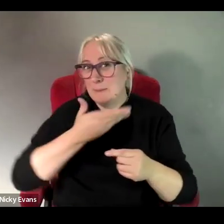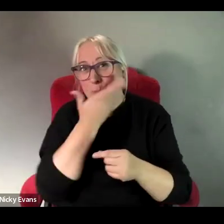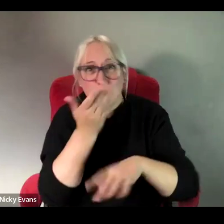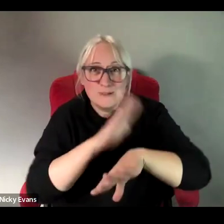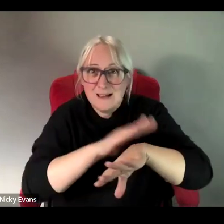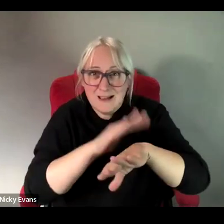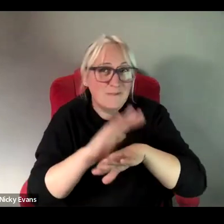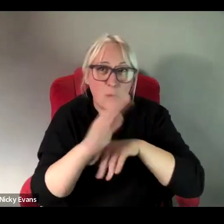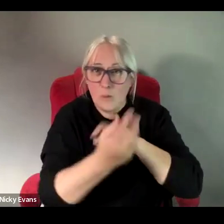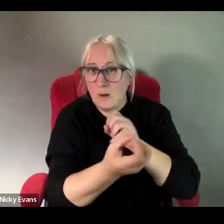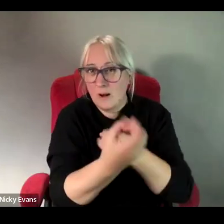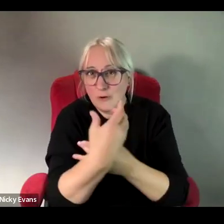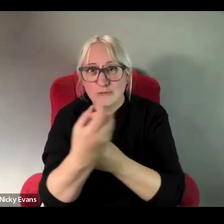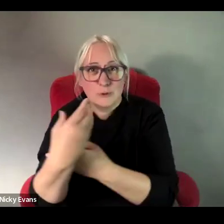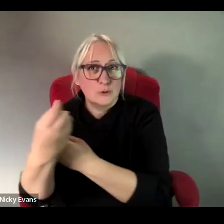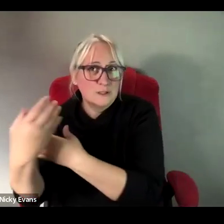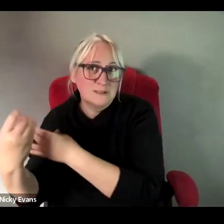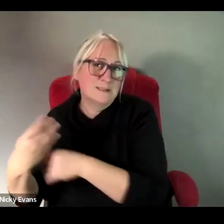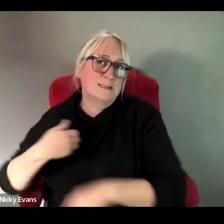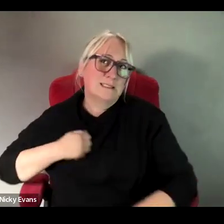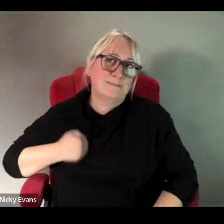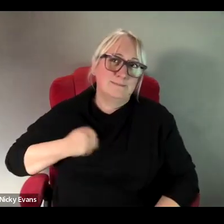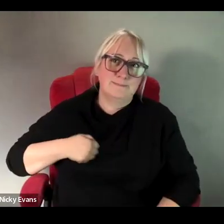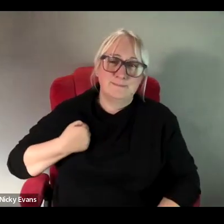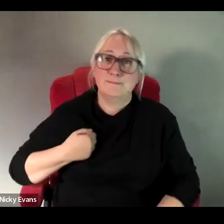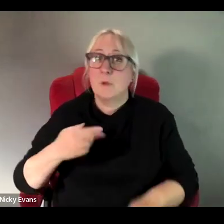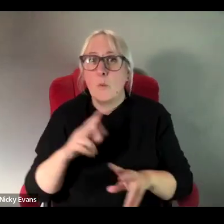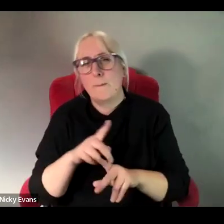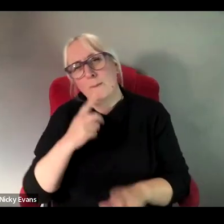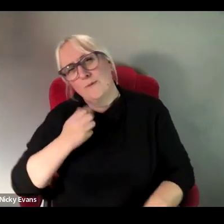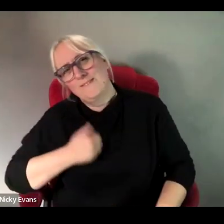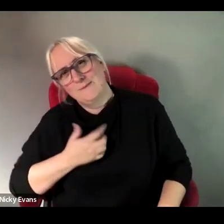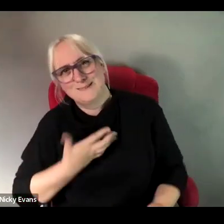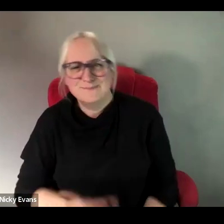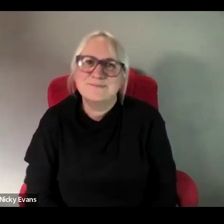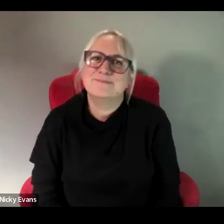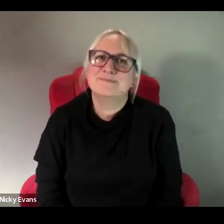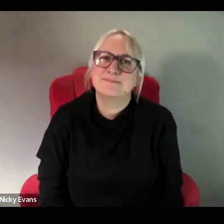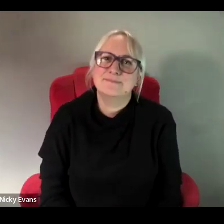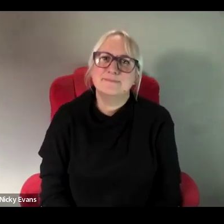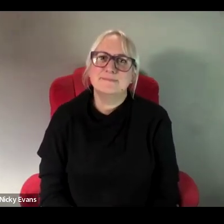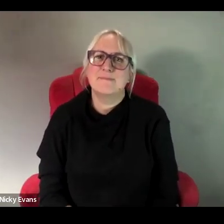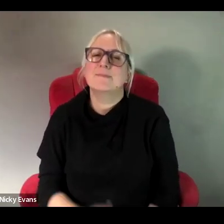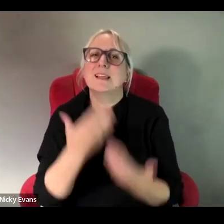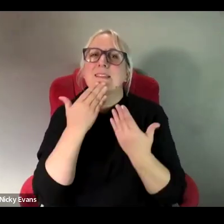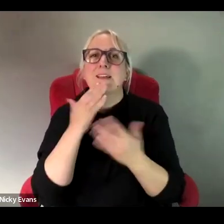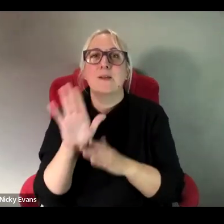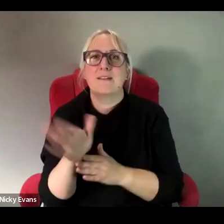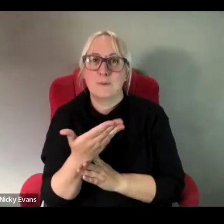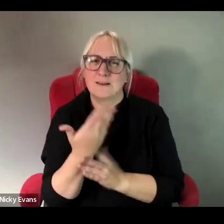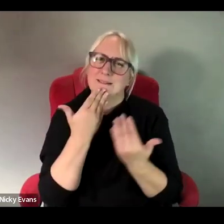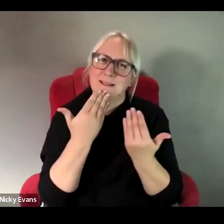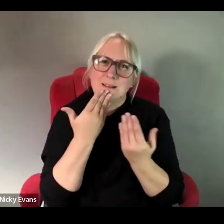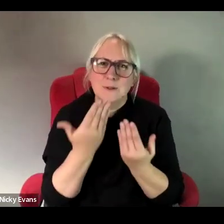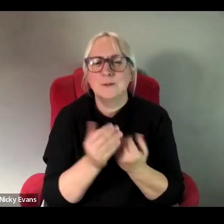all of the questions and contributions. And I hope you forgive me after the meeting. Thanks everyone very much